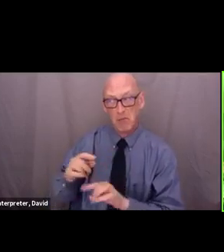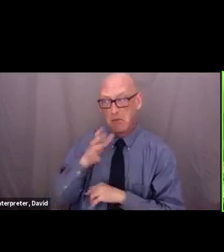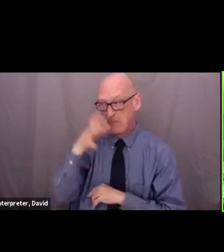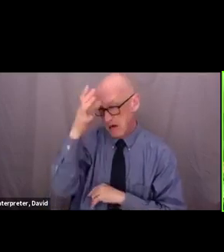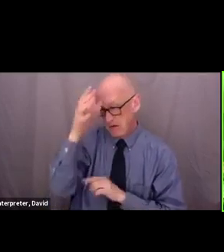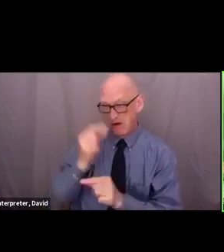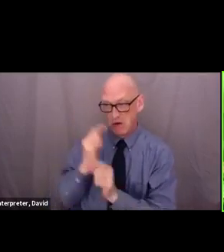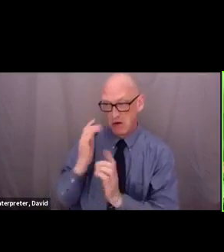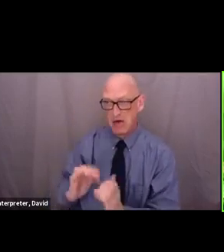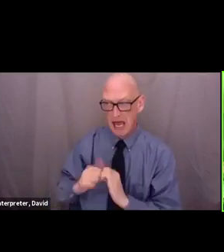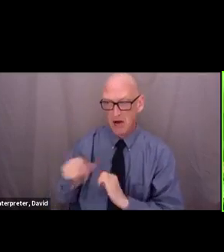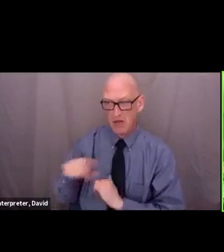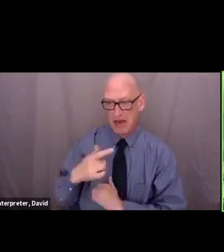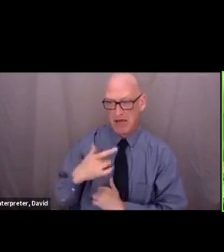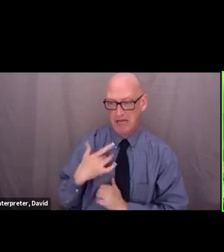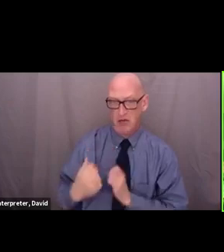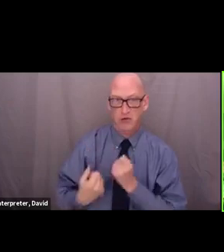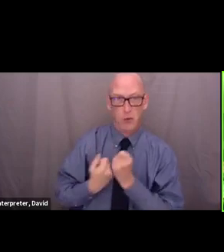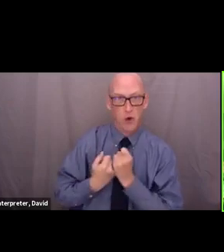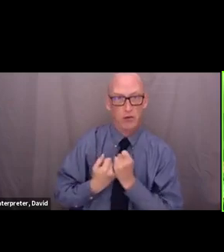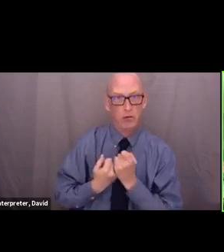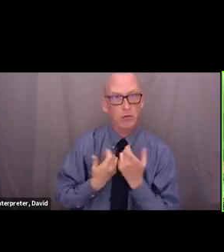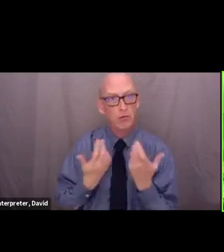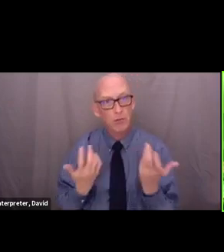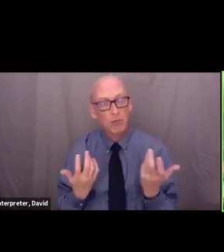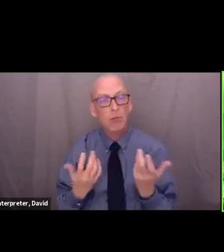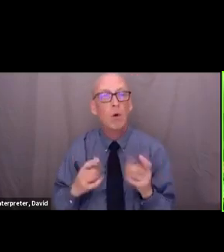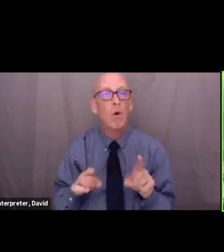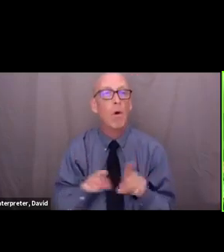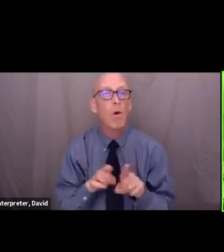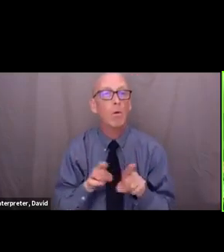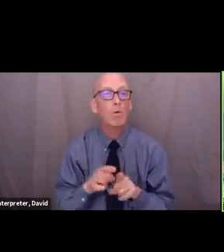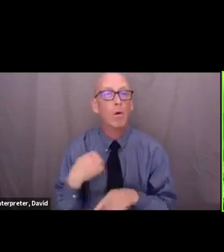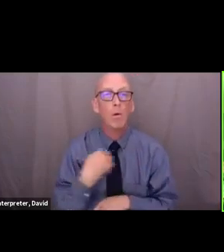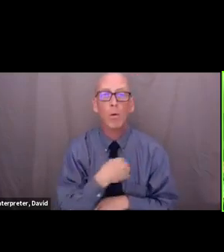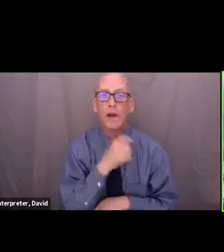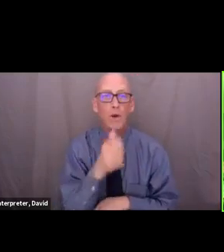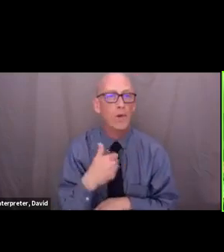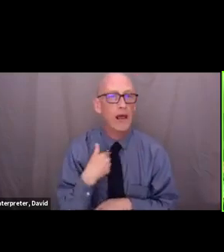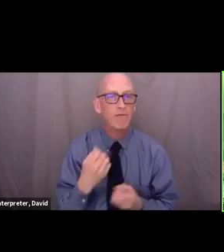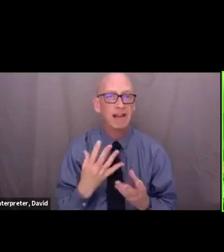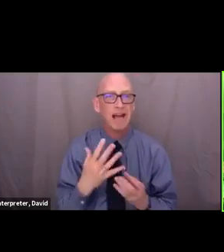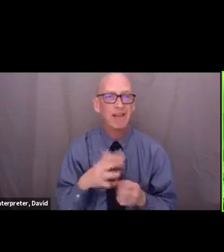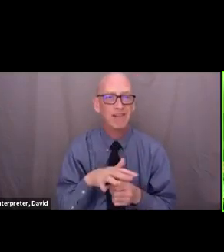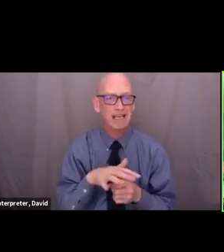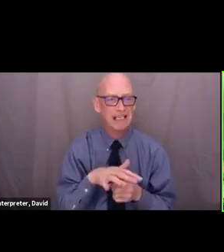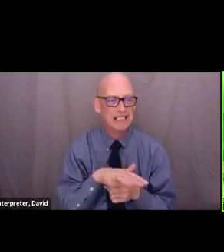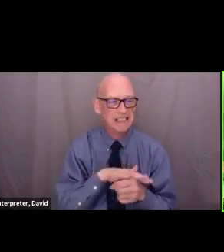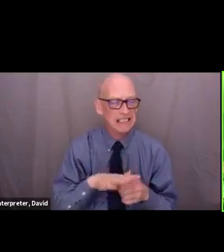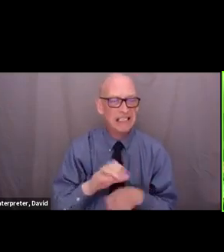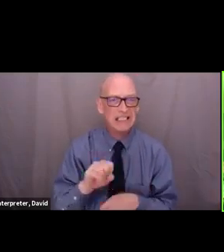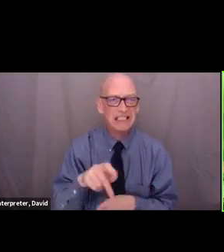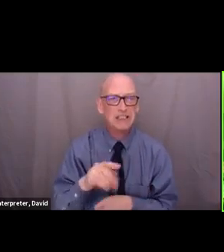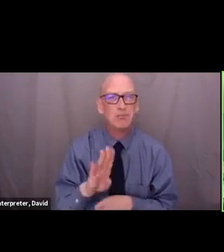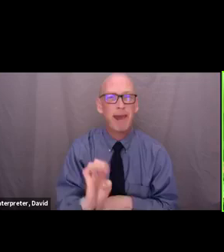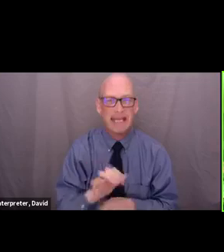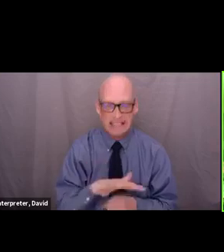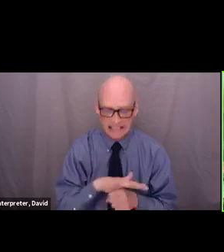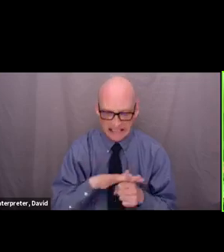feel supported? Also, we don't have a lot of spaces